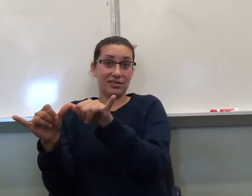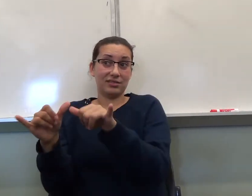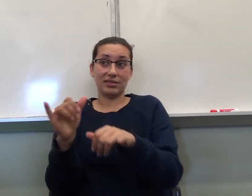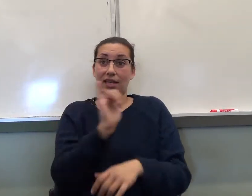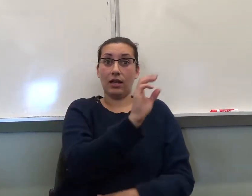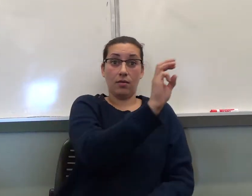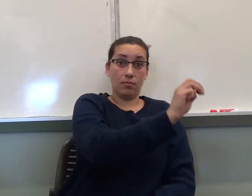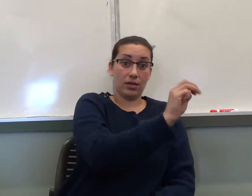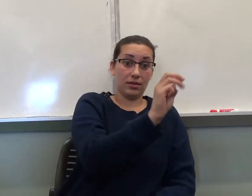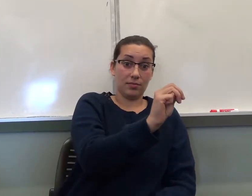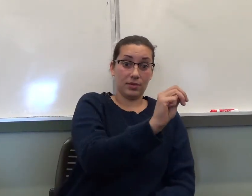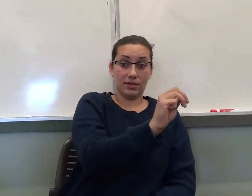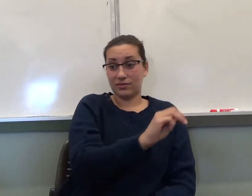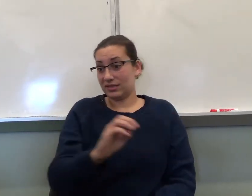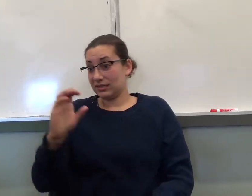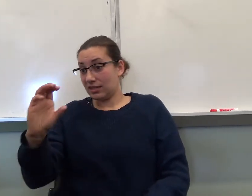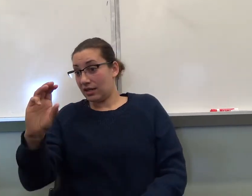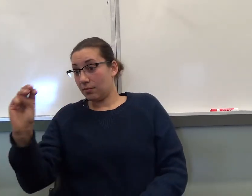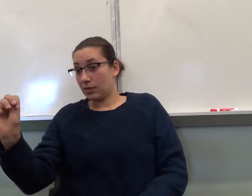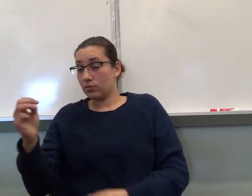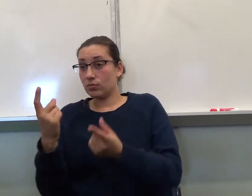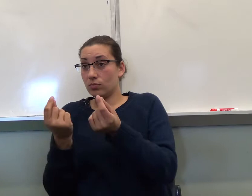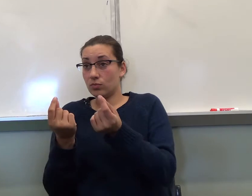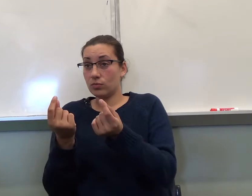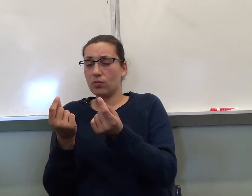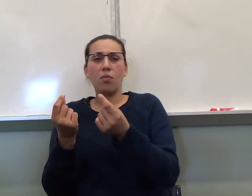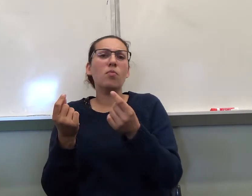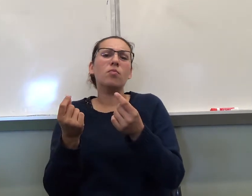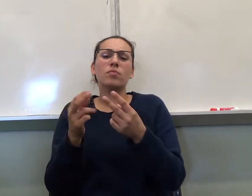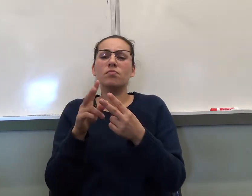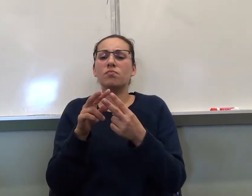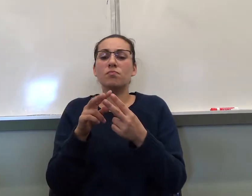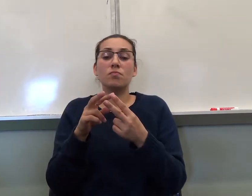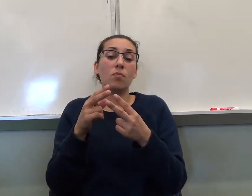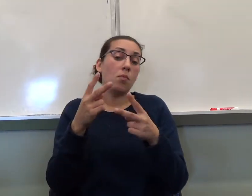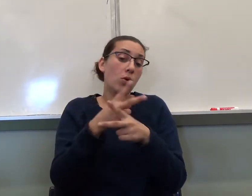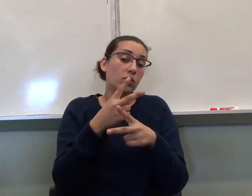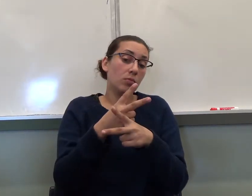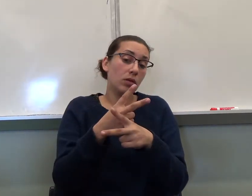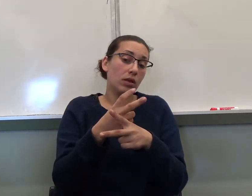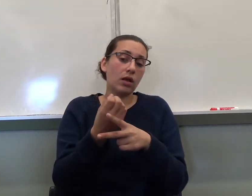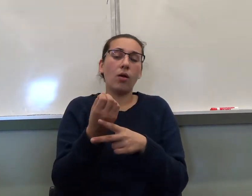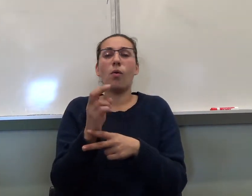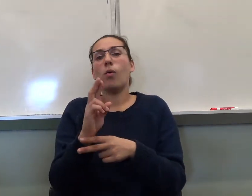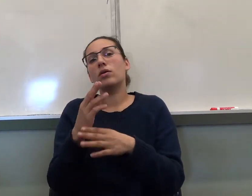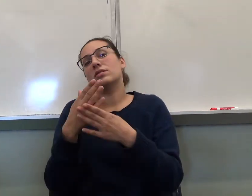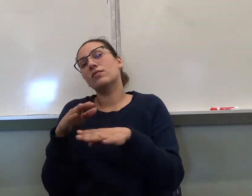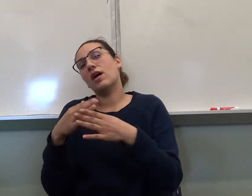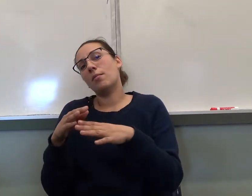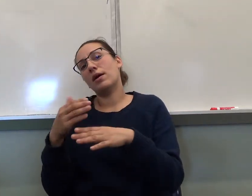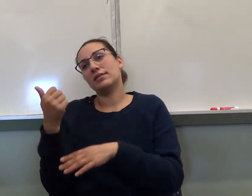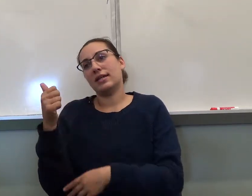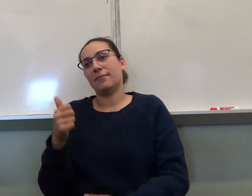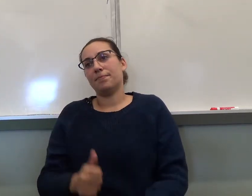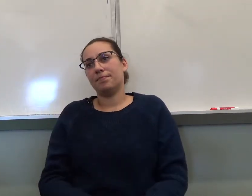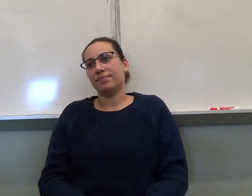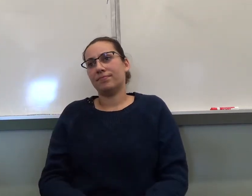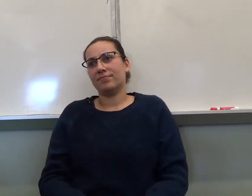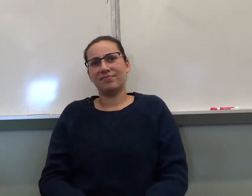and a centimeter, or all you do is multiply or divide by powers of 10. That's it. So no weird conversion factors like the